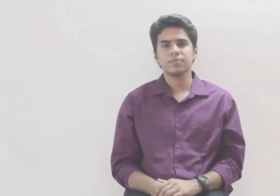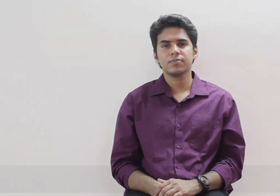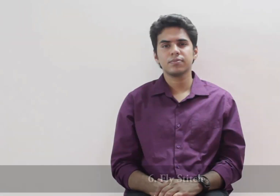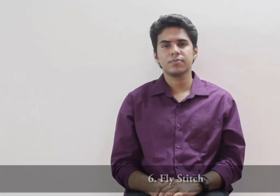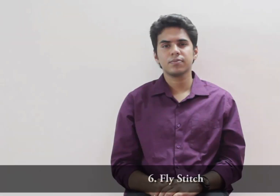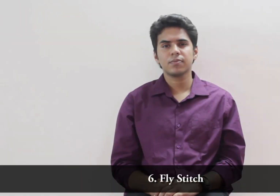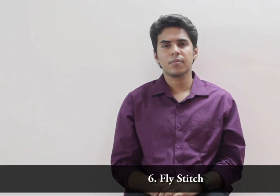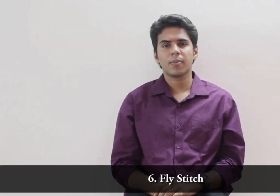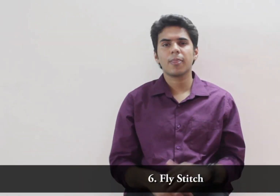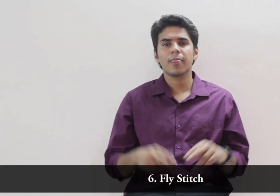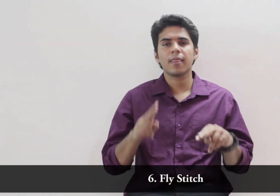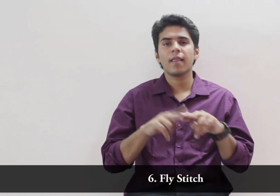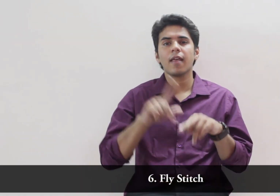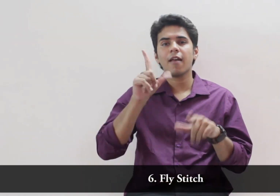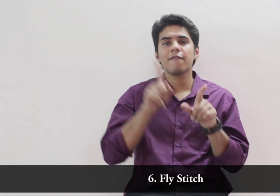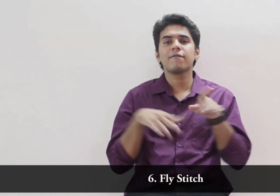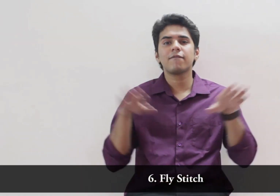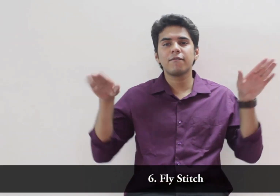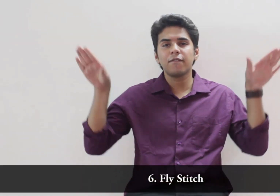Number 6. Fly stitch.